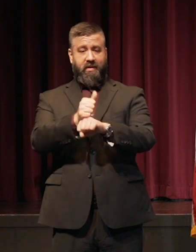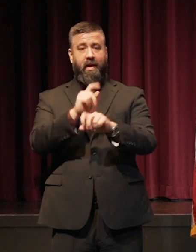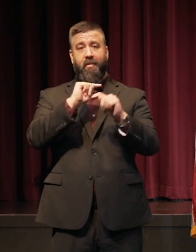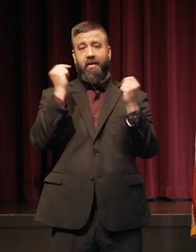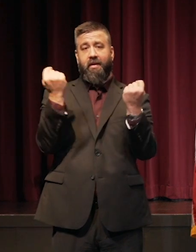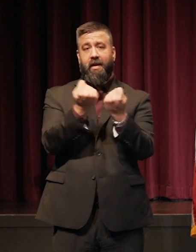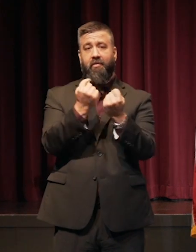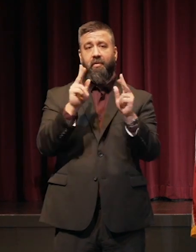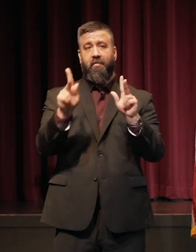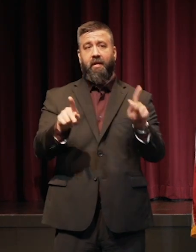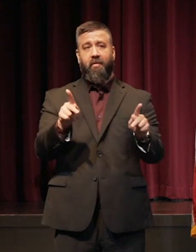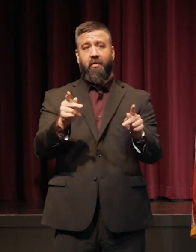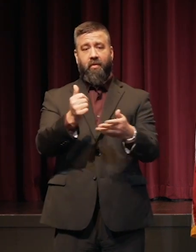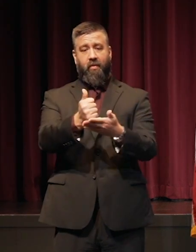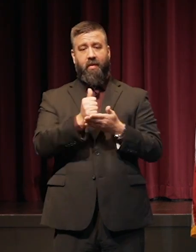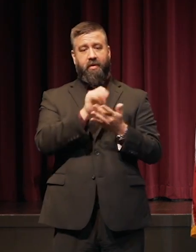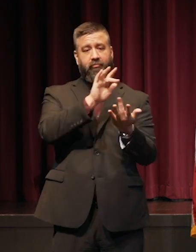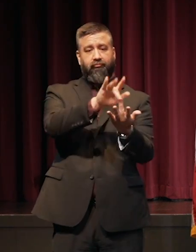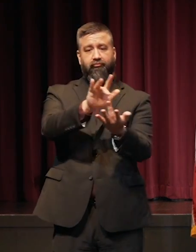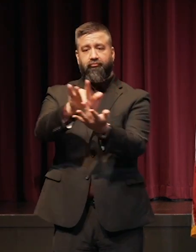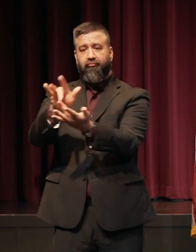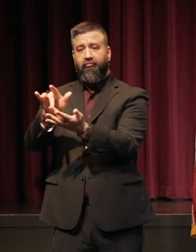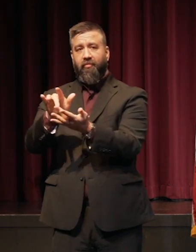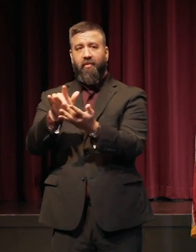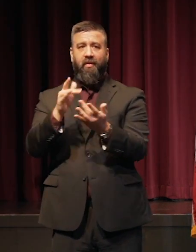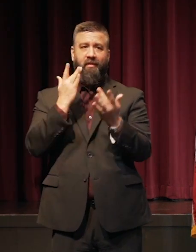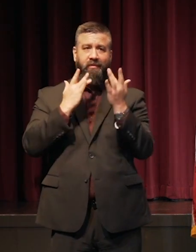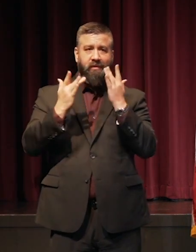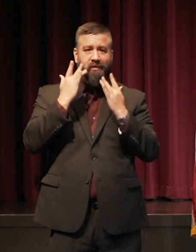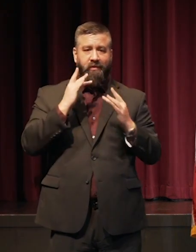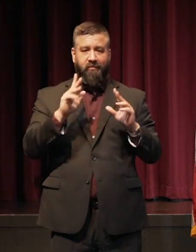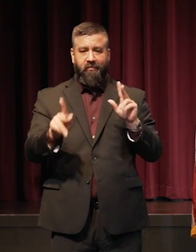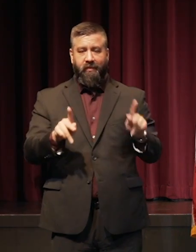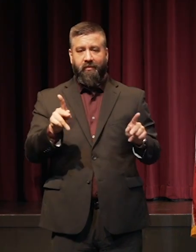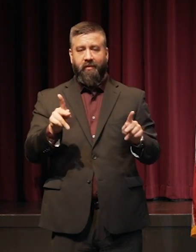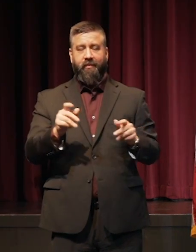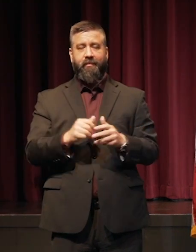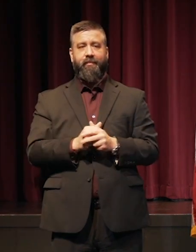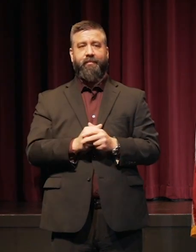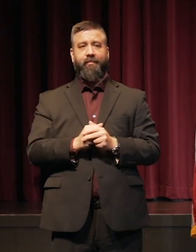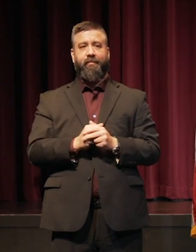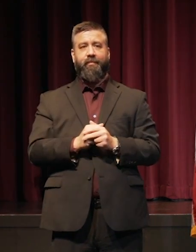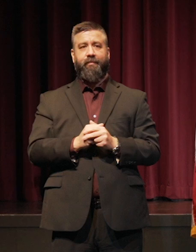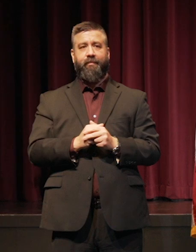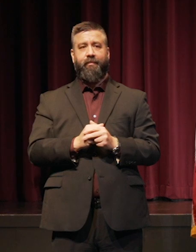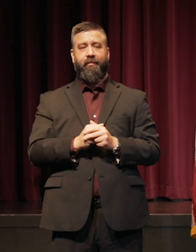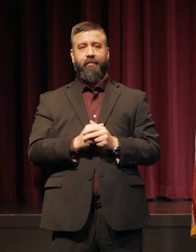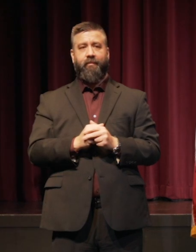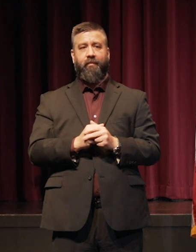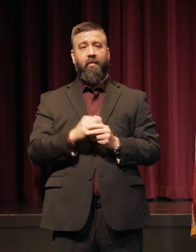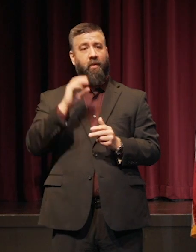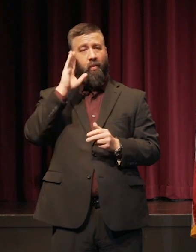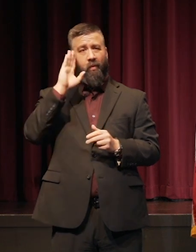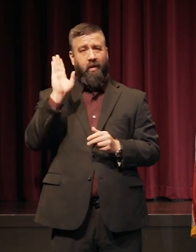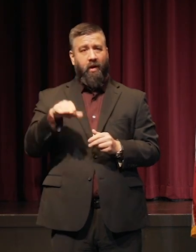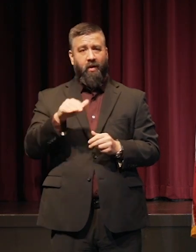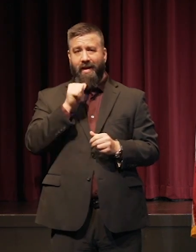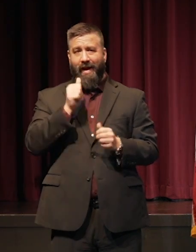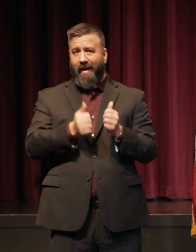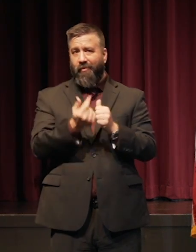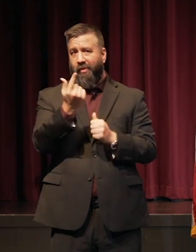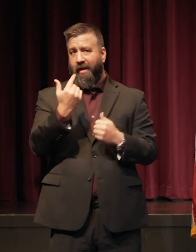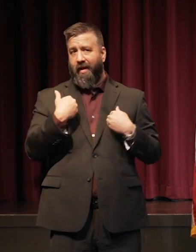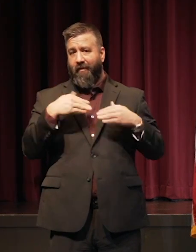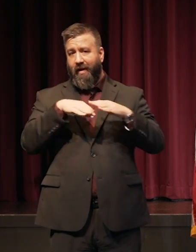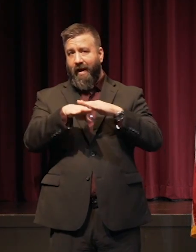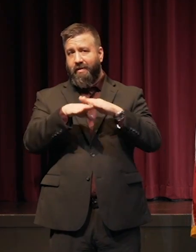reach out to our vulnerable populations and are historically underserved. And we are aware that not everyone has access to a